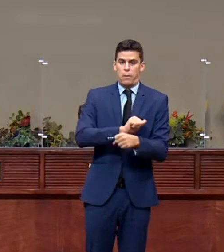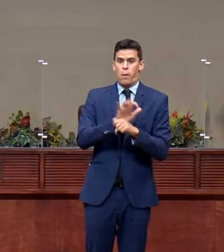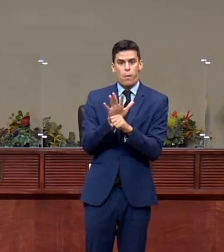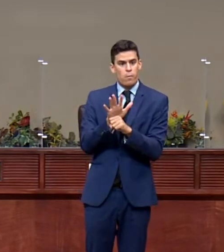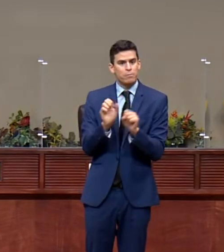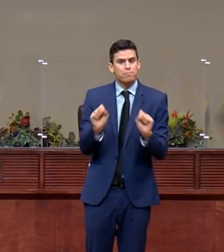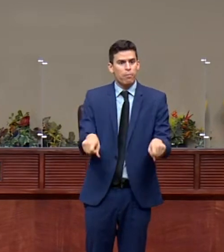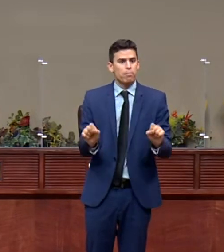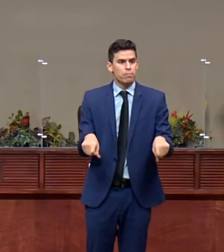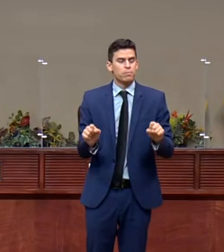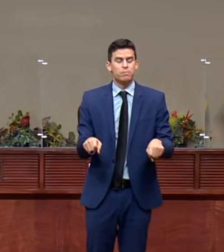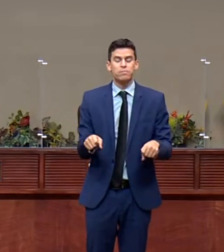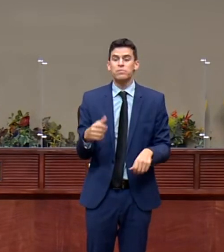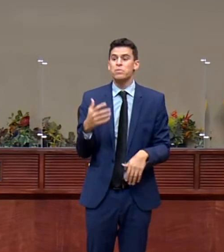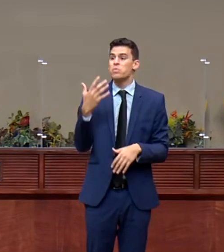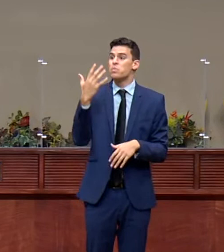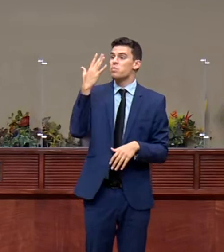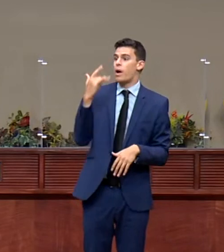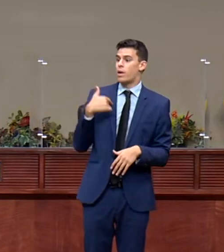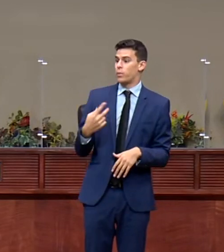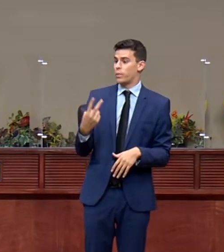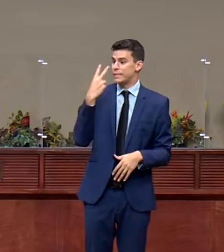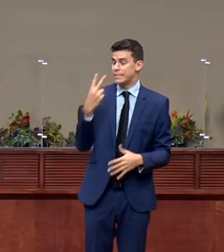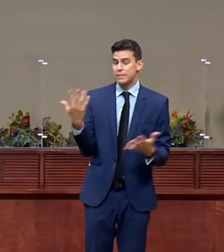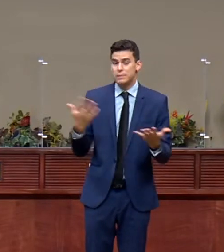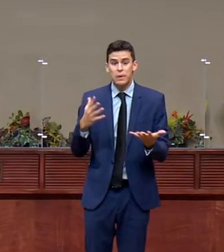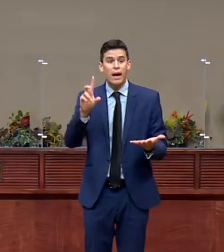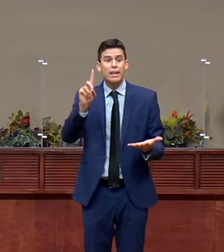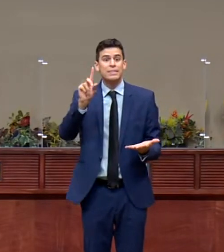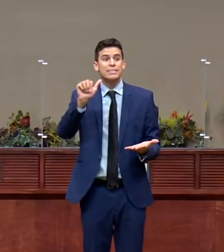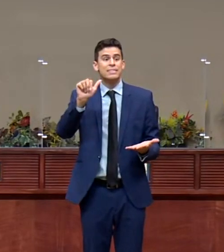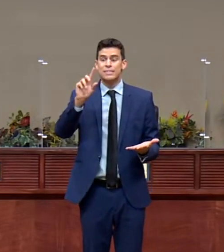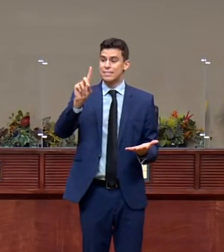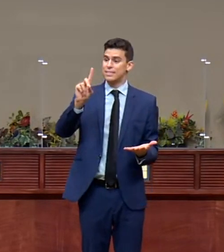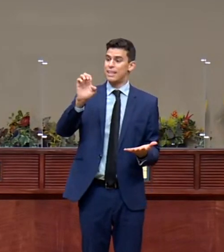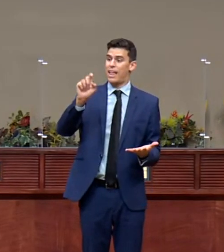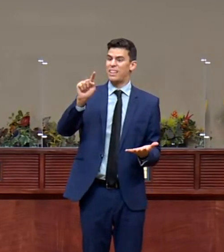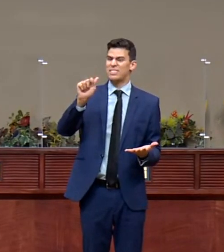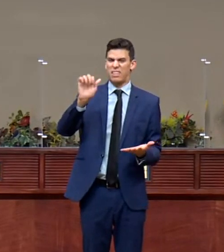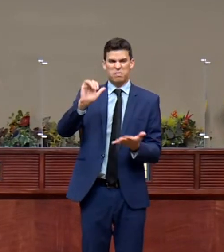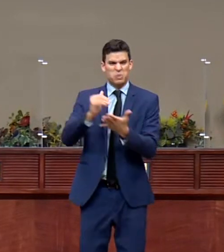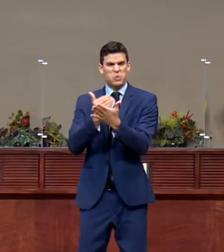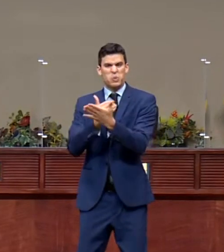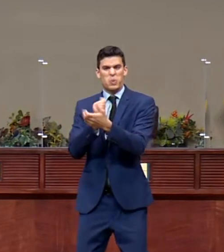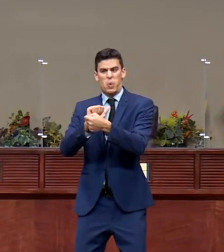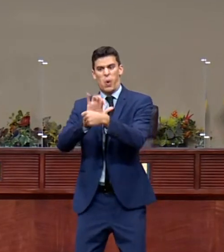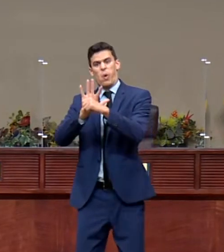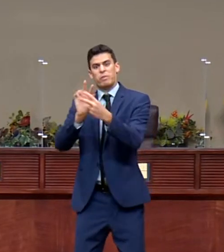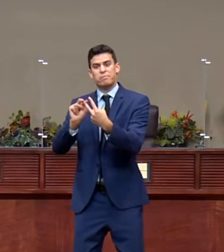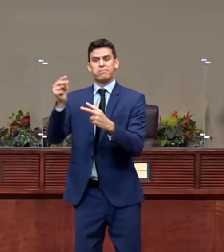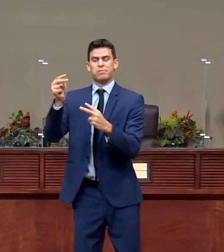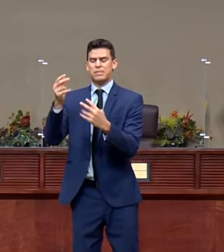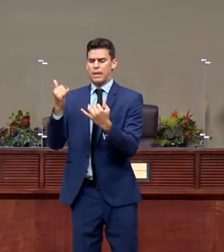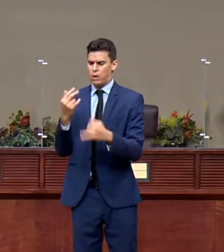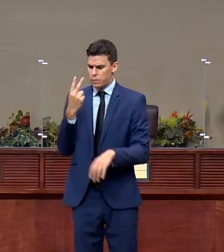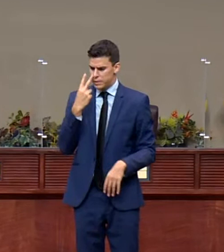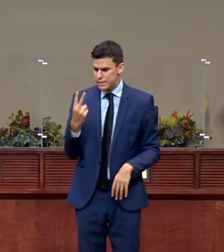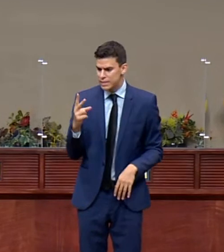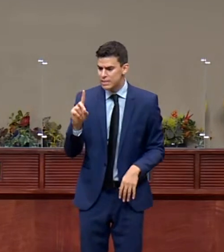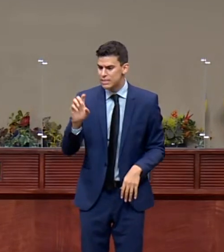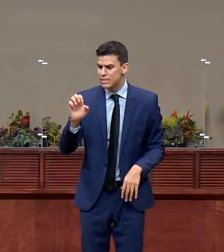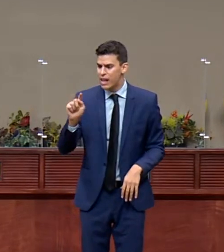we're seeing is with the emergence of Delta variant, the virus is behaving more like what we are used to seeing